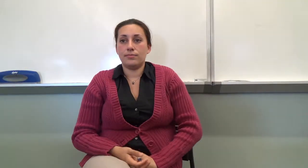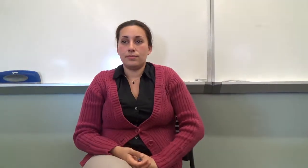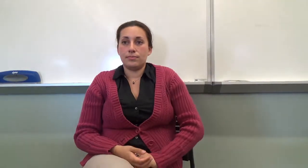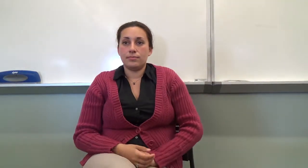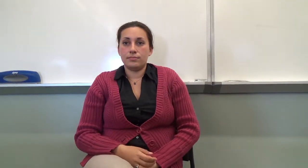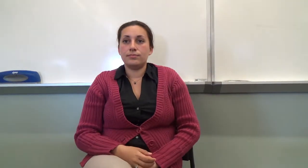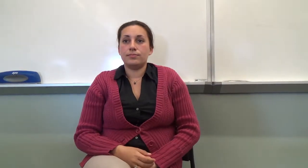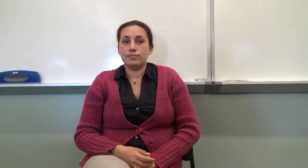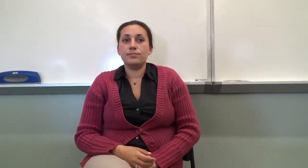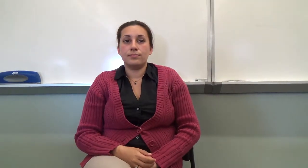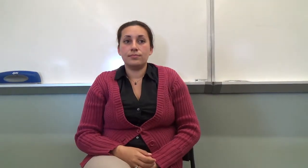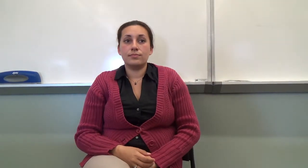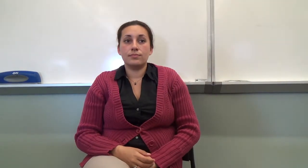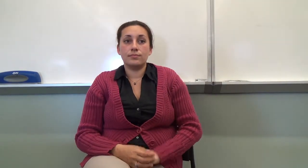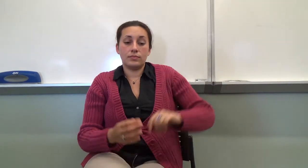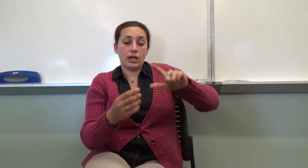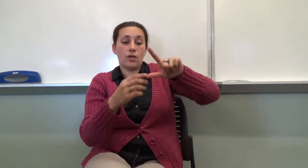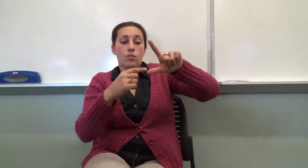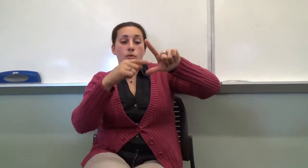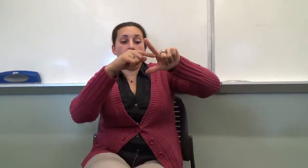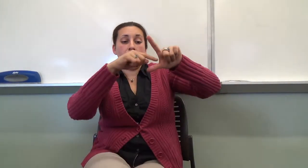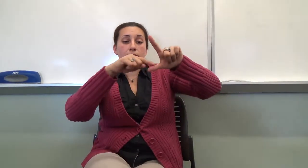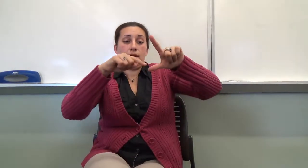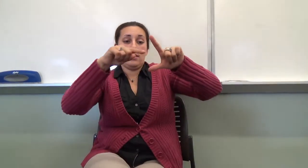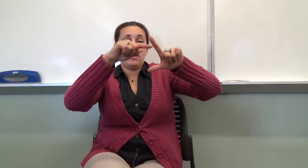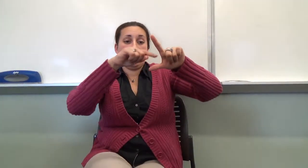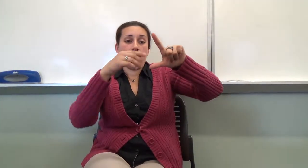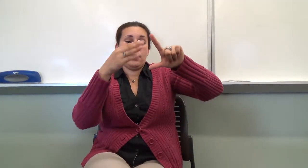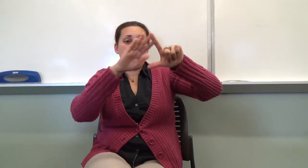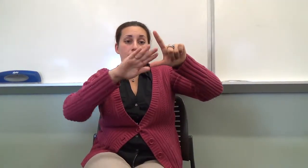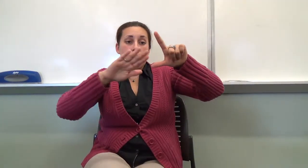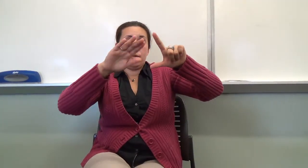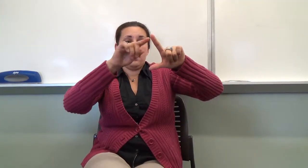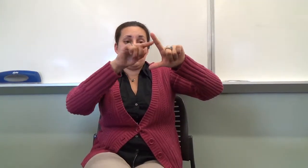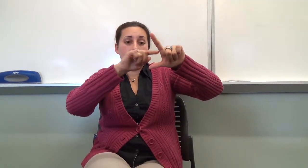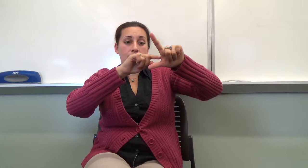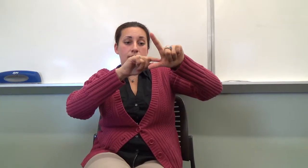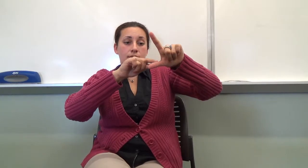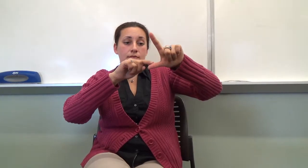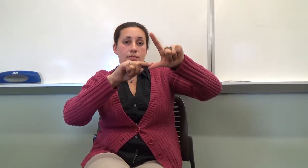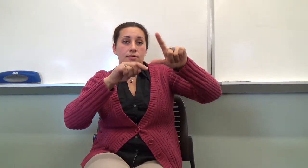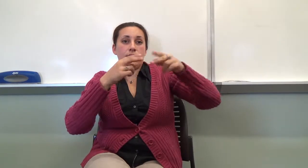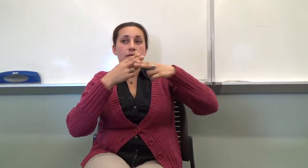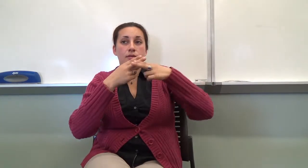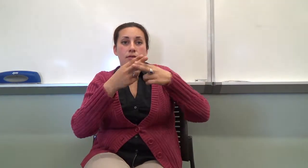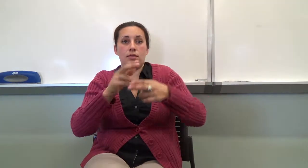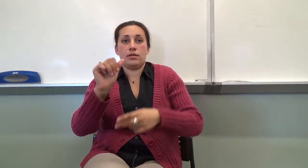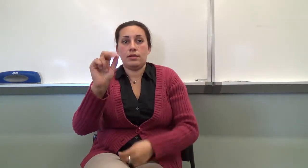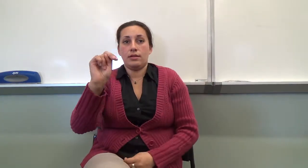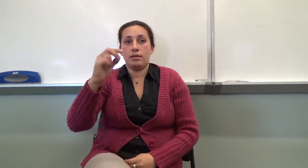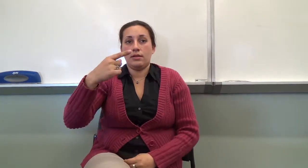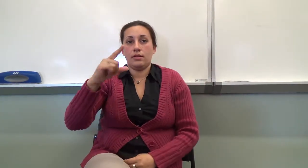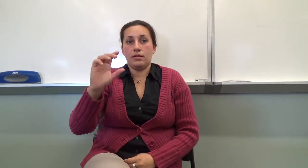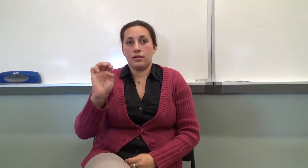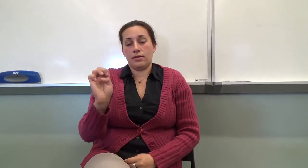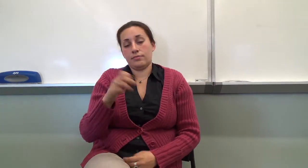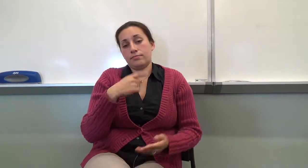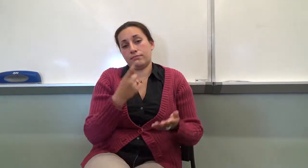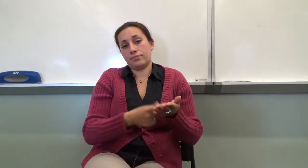And that space in between the two rays is called an angle. Sometimes your books will put a little curved arc in there